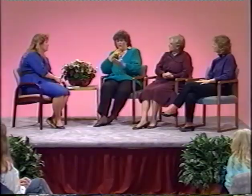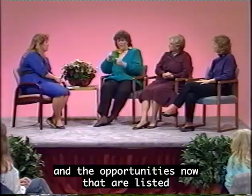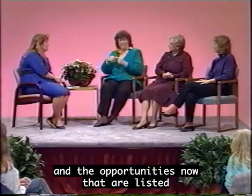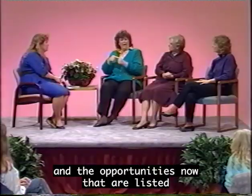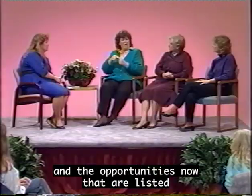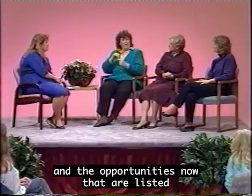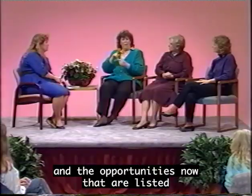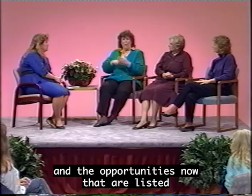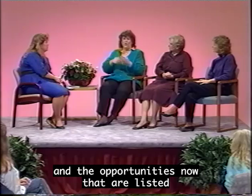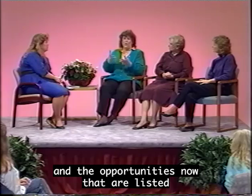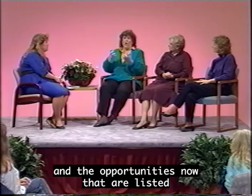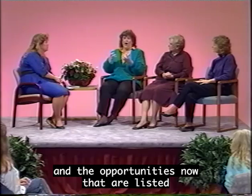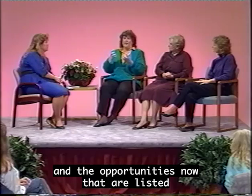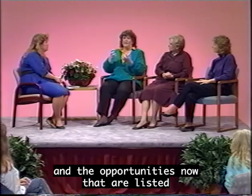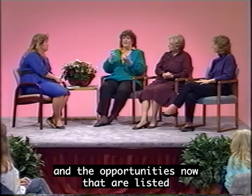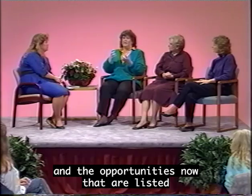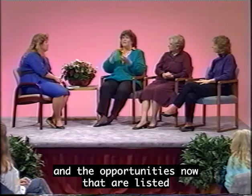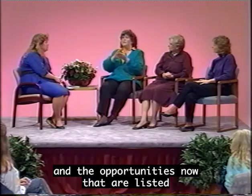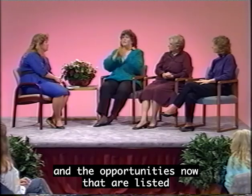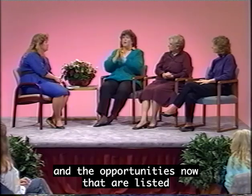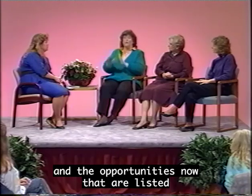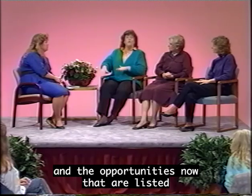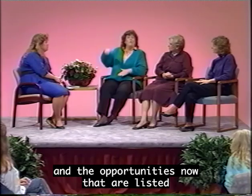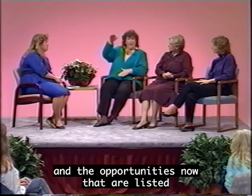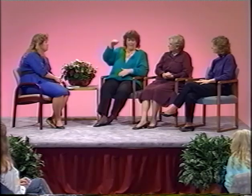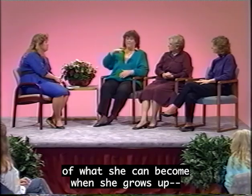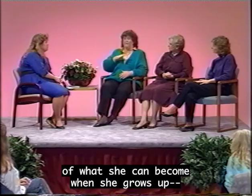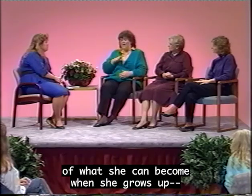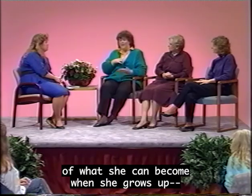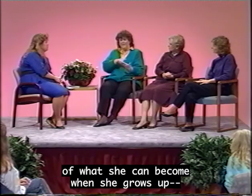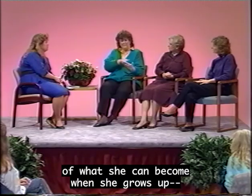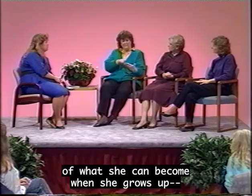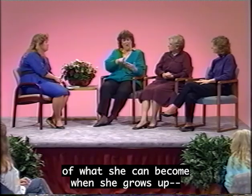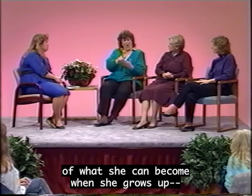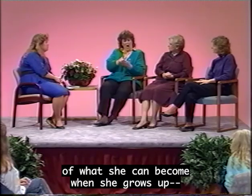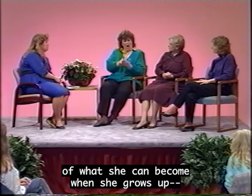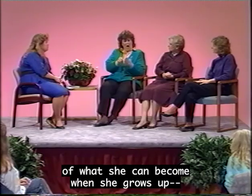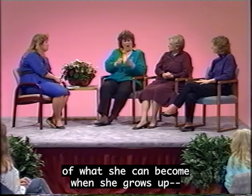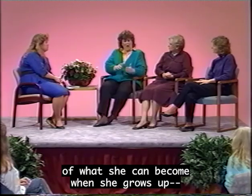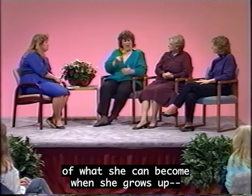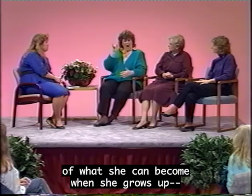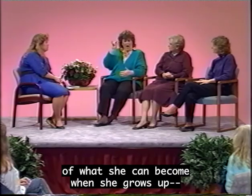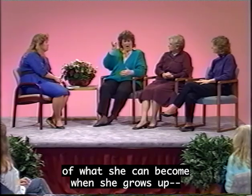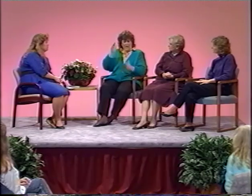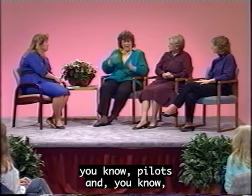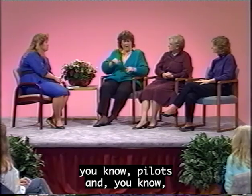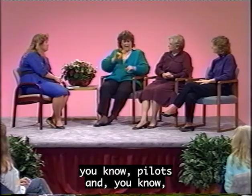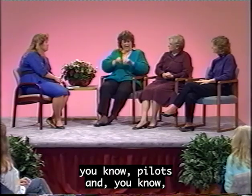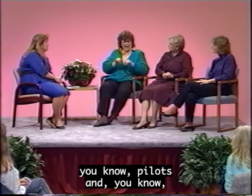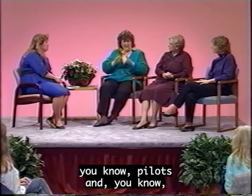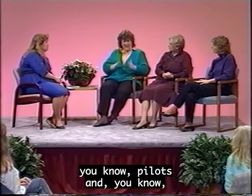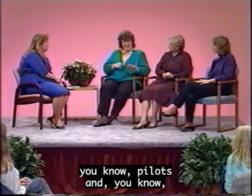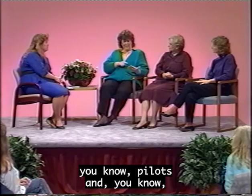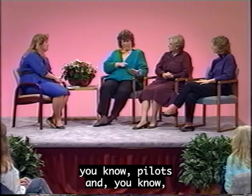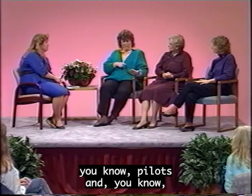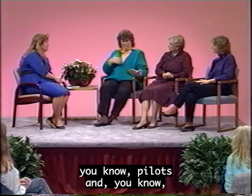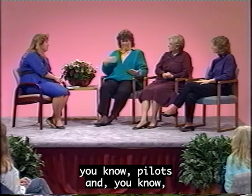now. And the opportunities now that are listed of what she can become when she grows up, pilots